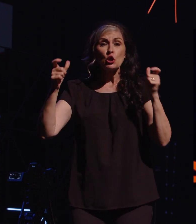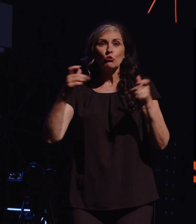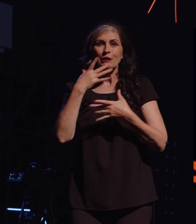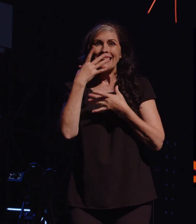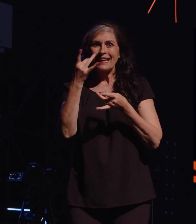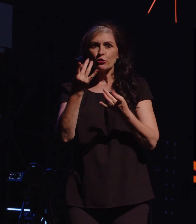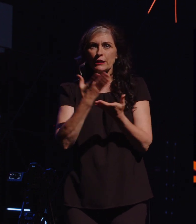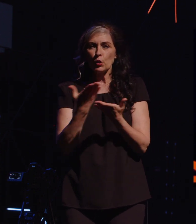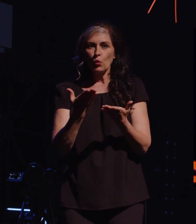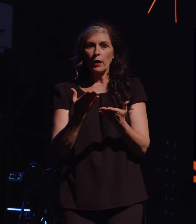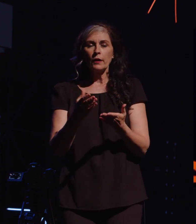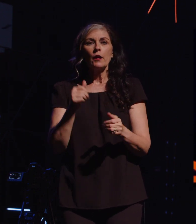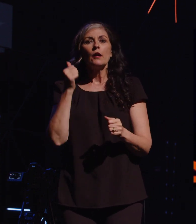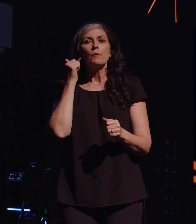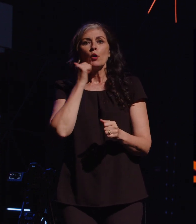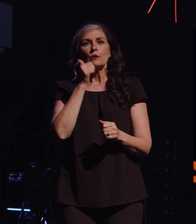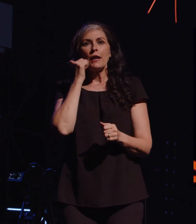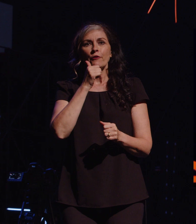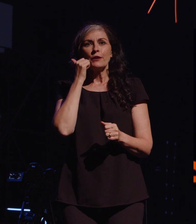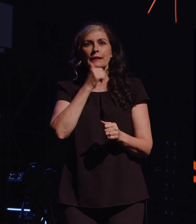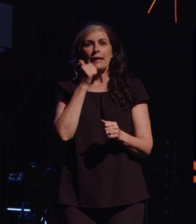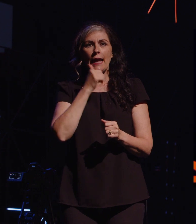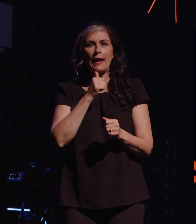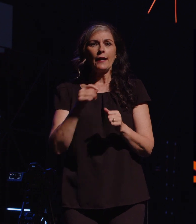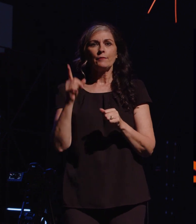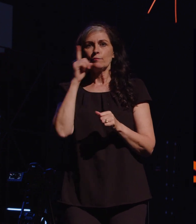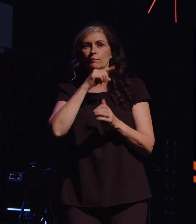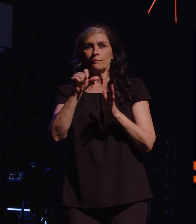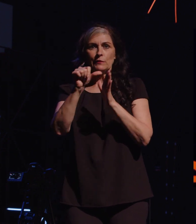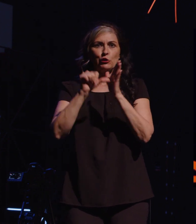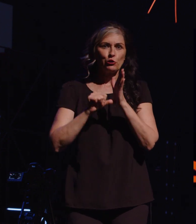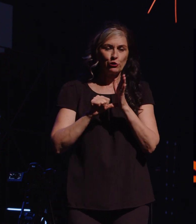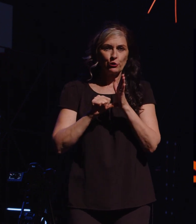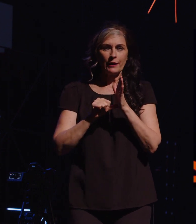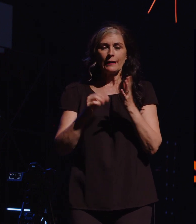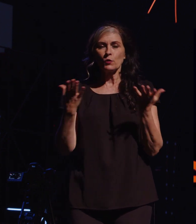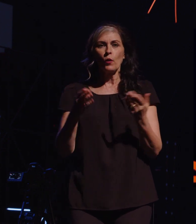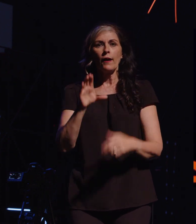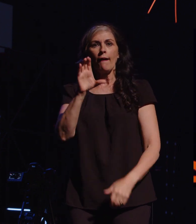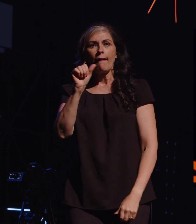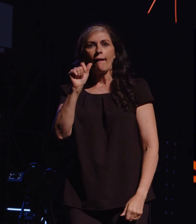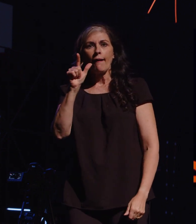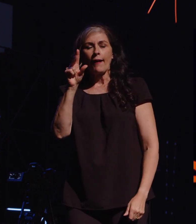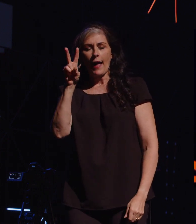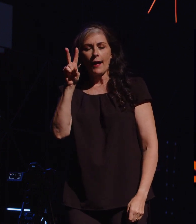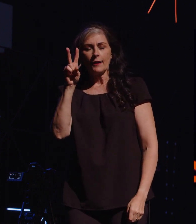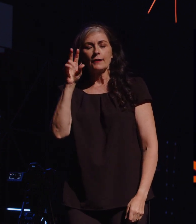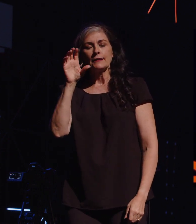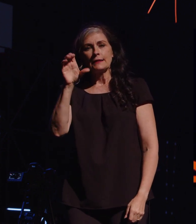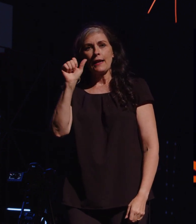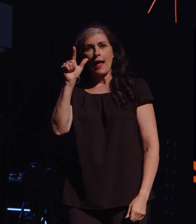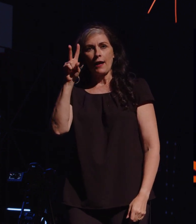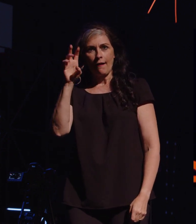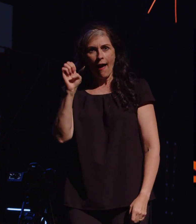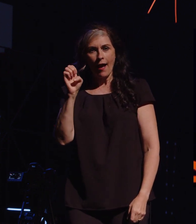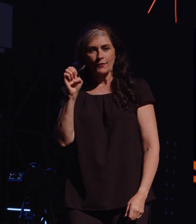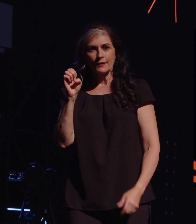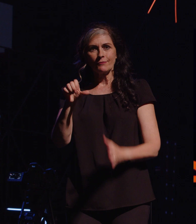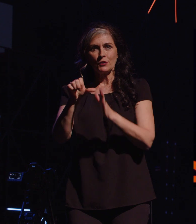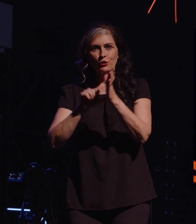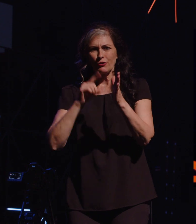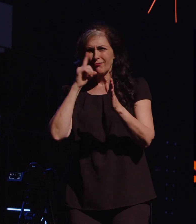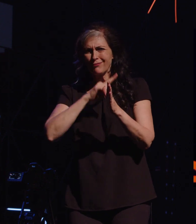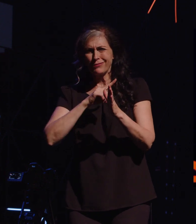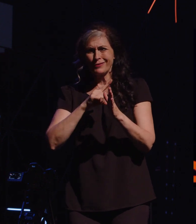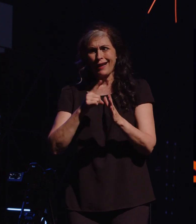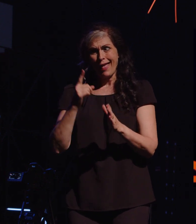day, most common implants for males to get are calf implants. Did you know that? I think Kellen has gotten those, okay, at a very